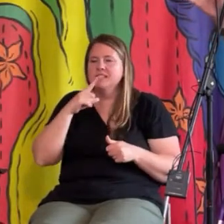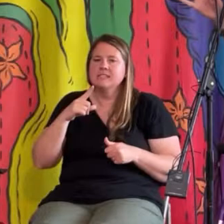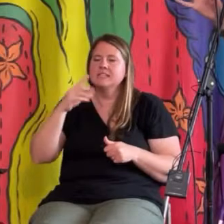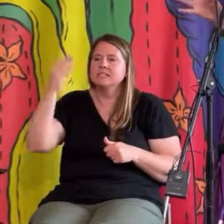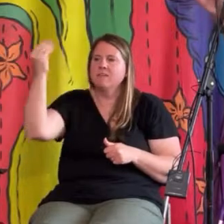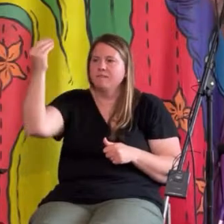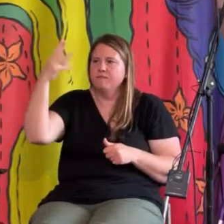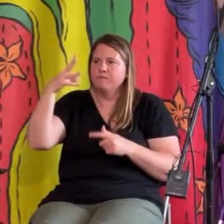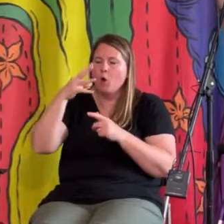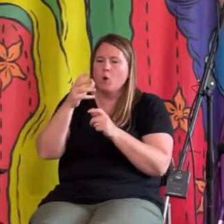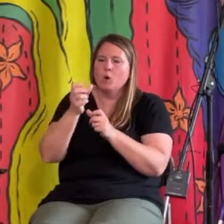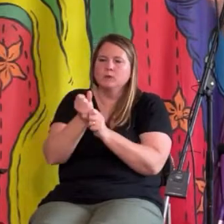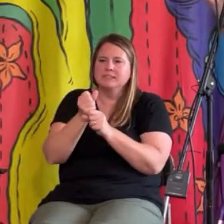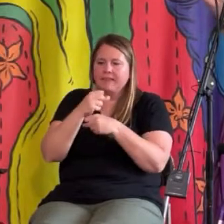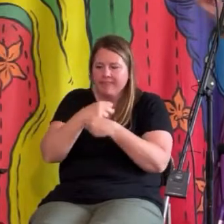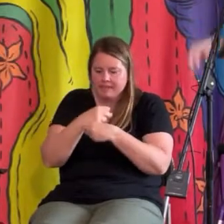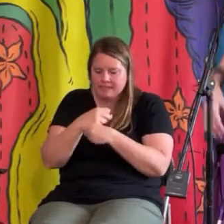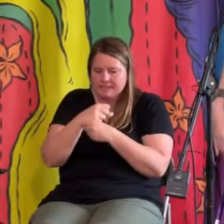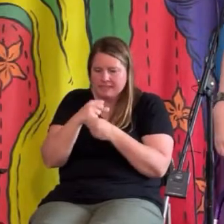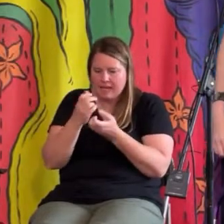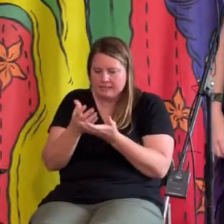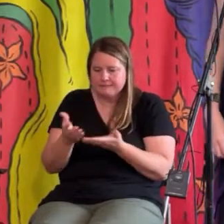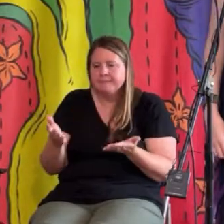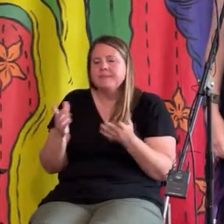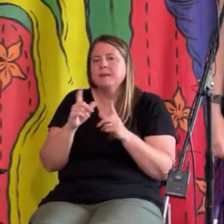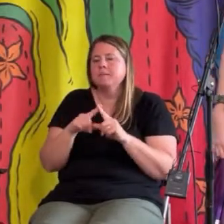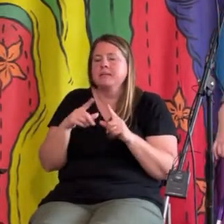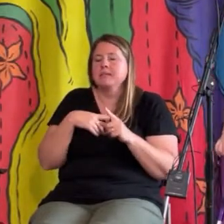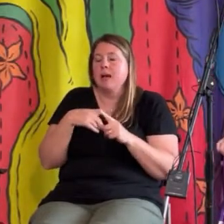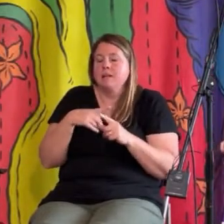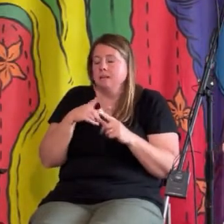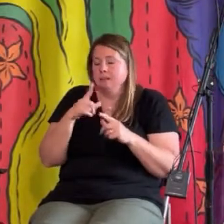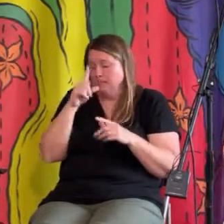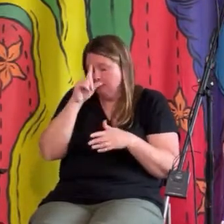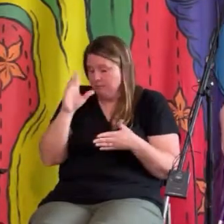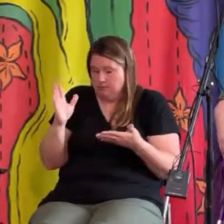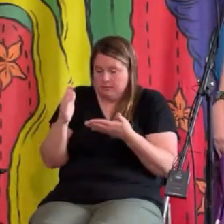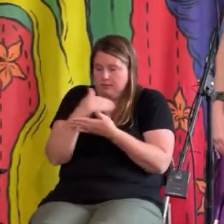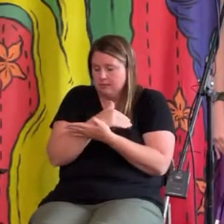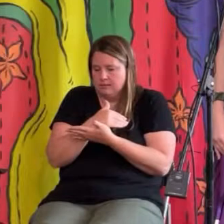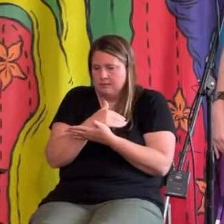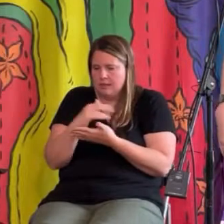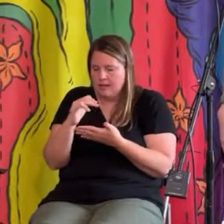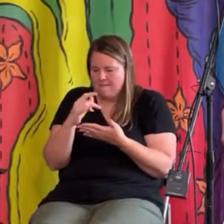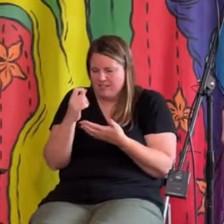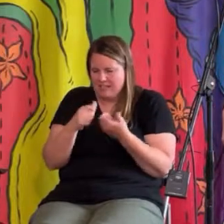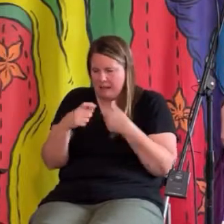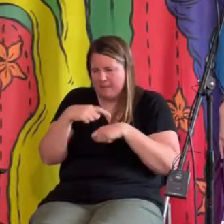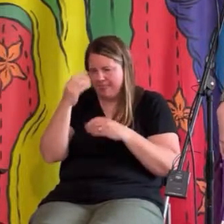start to talk about because I will lose my mind about it. Every time I think about it, I'm like, how?